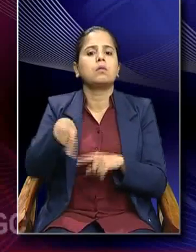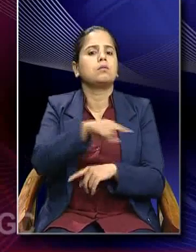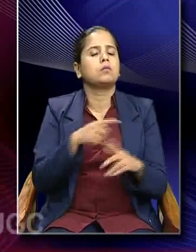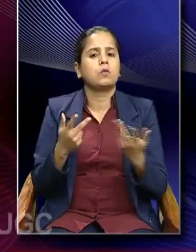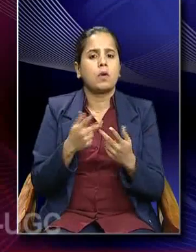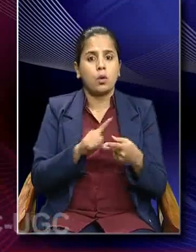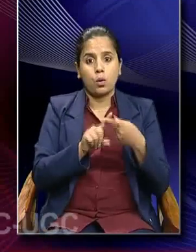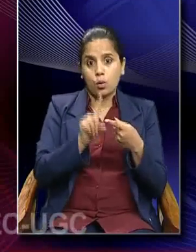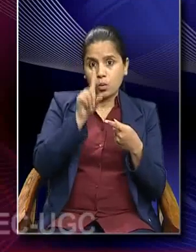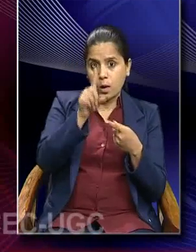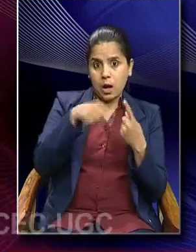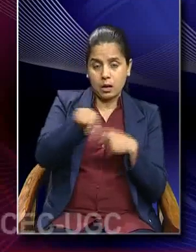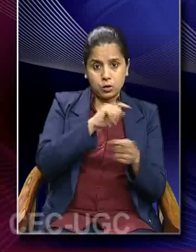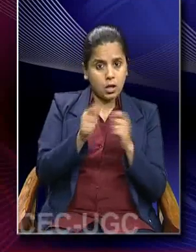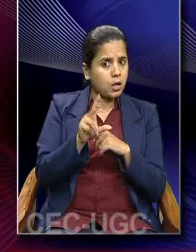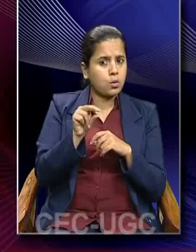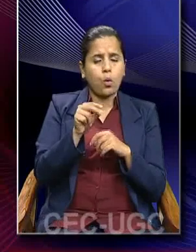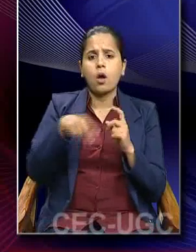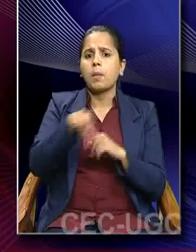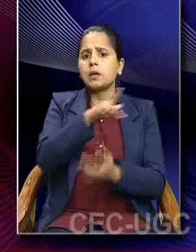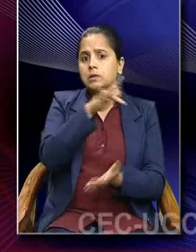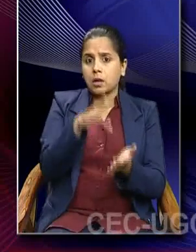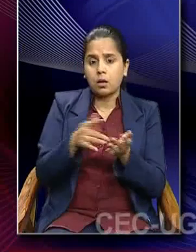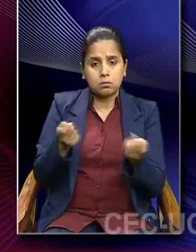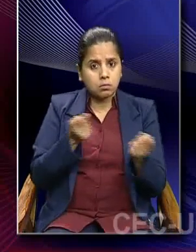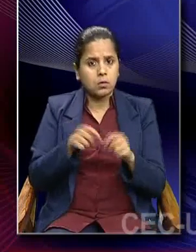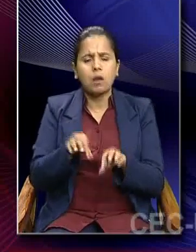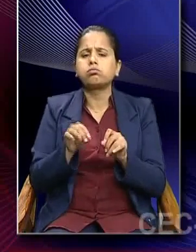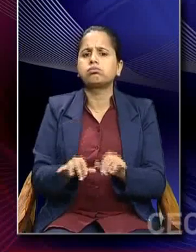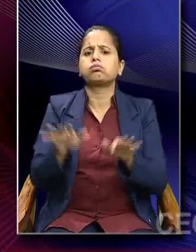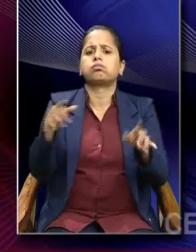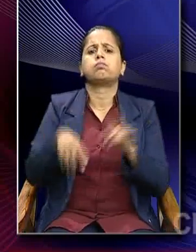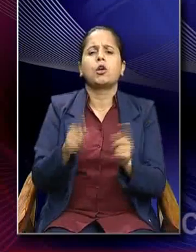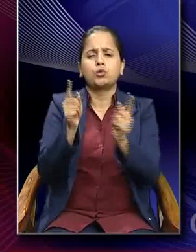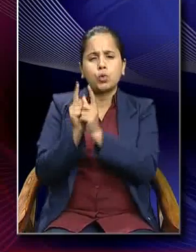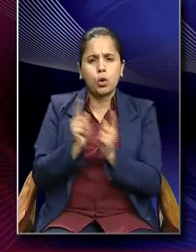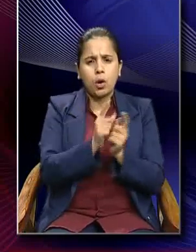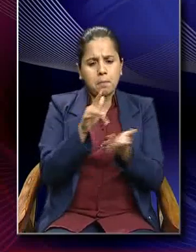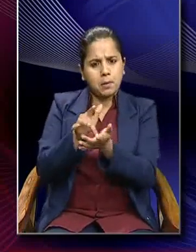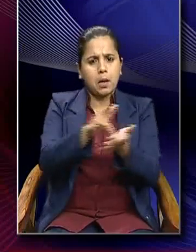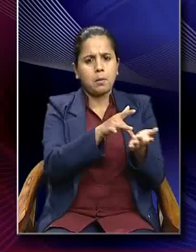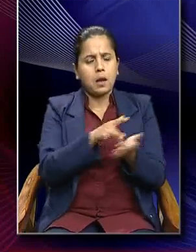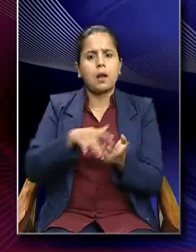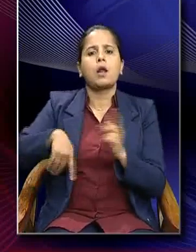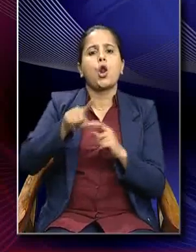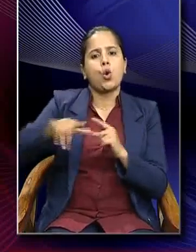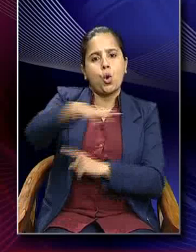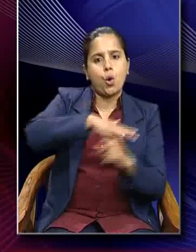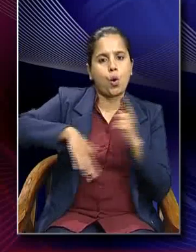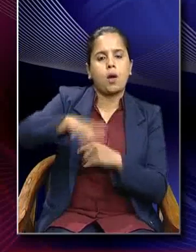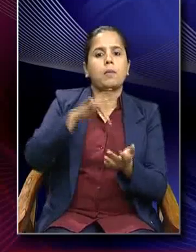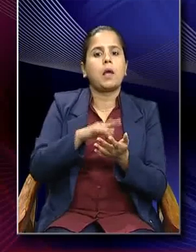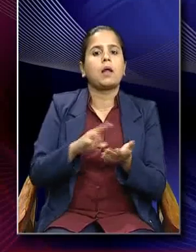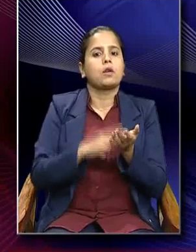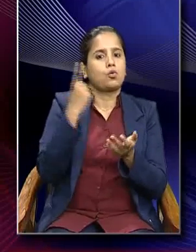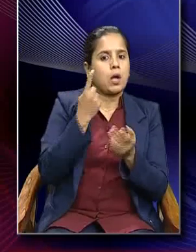at a one particular, they are centrally organized and then they spread out to small areas, regions, local areas, national